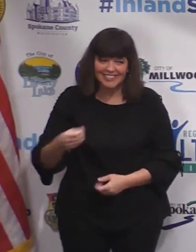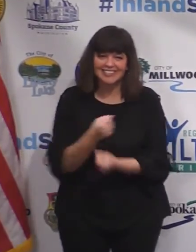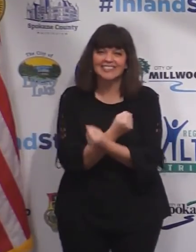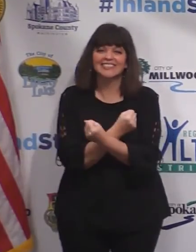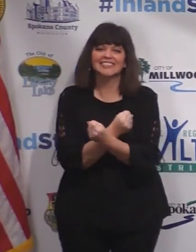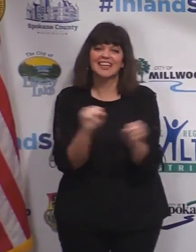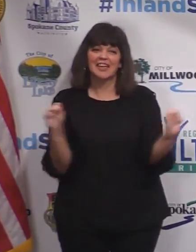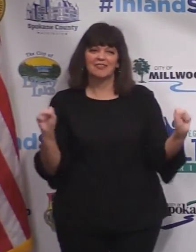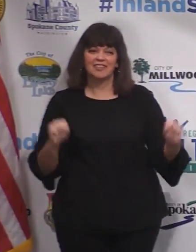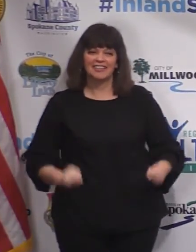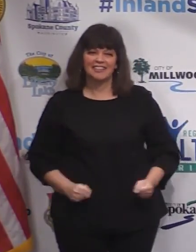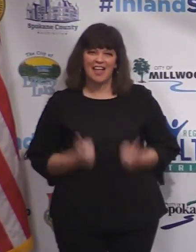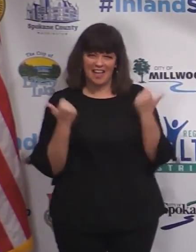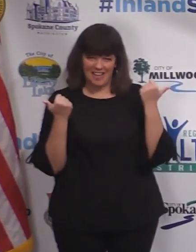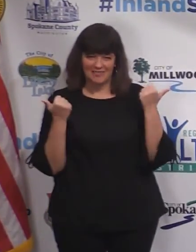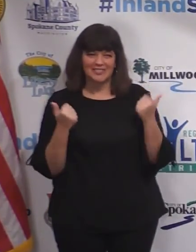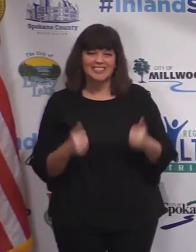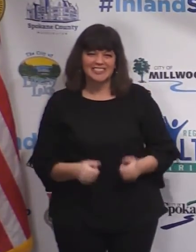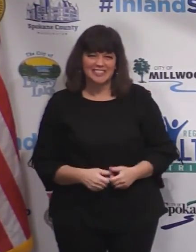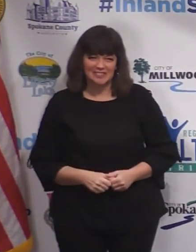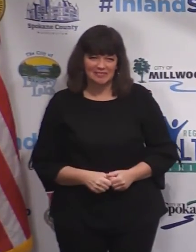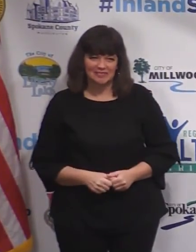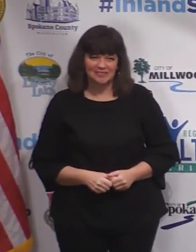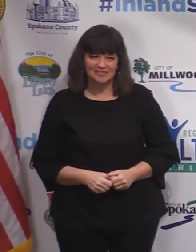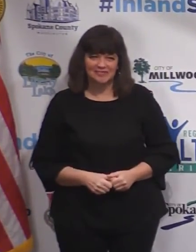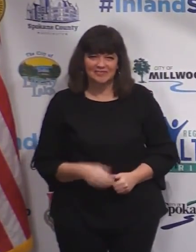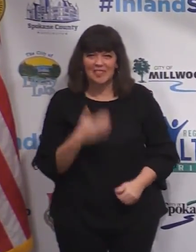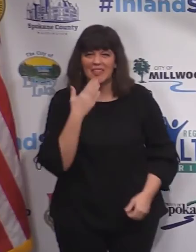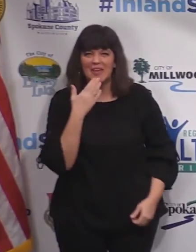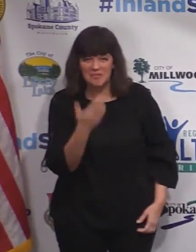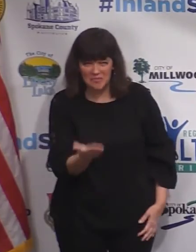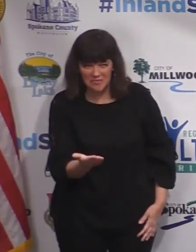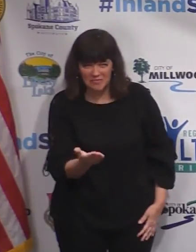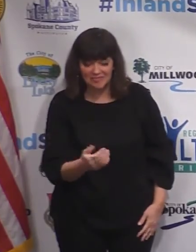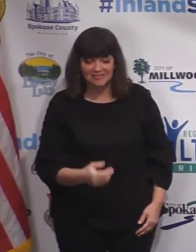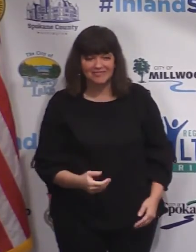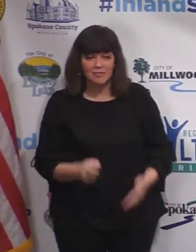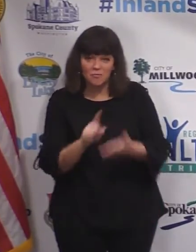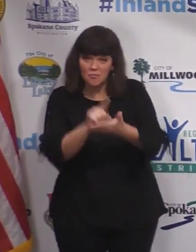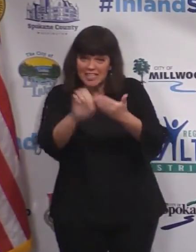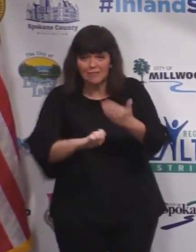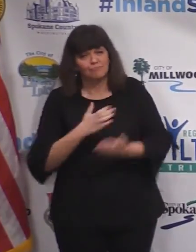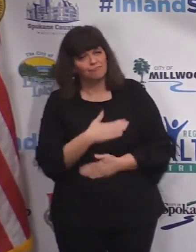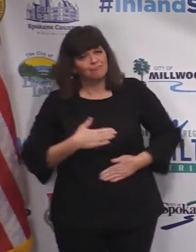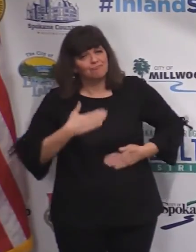save lives. Thank you. Have a good weekend.